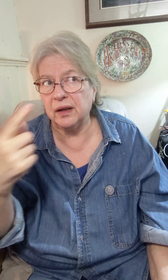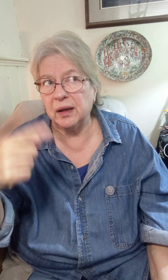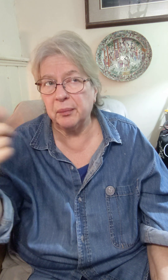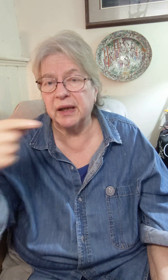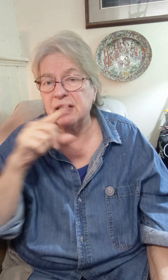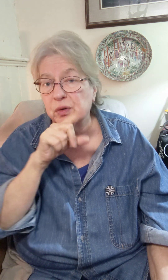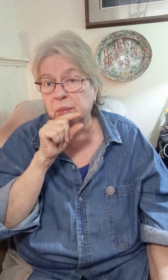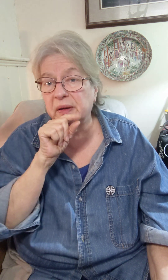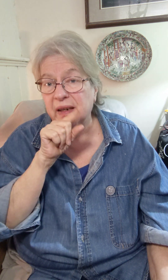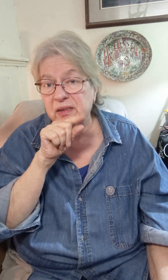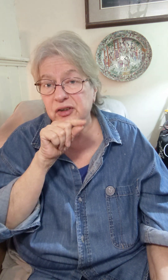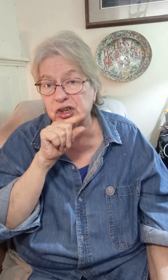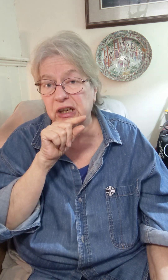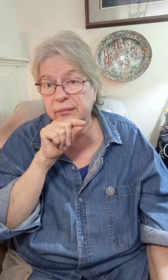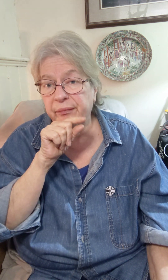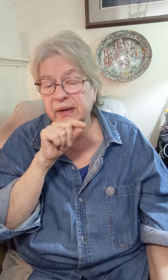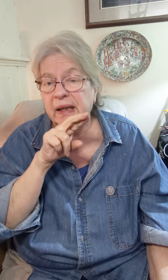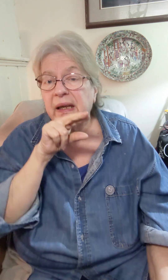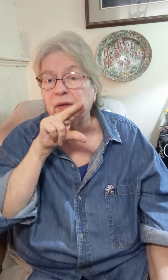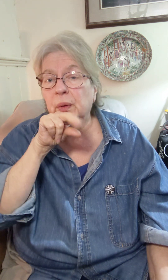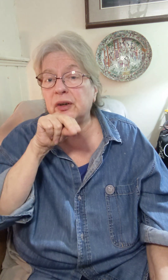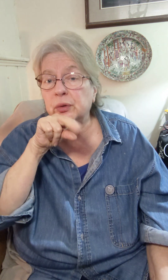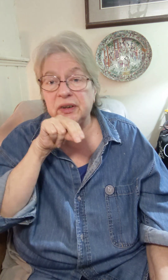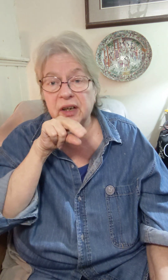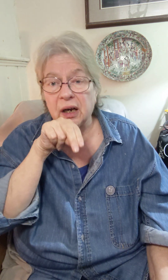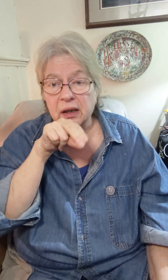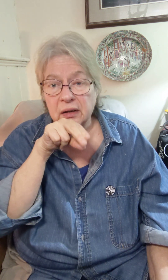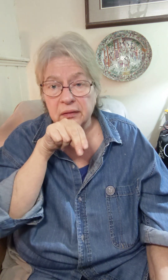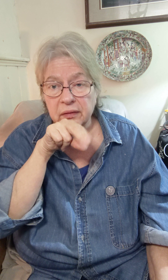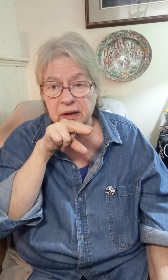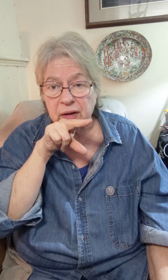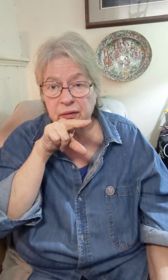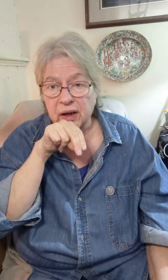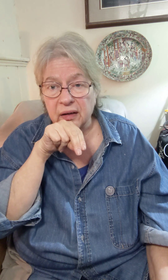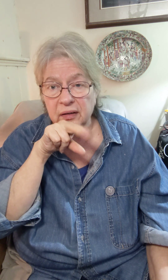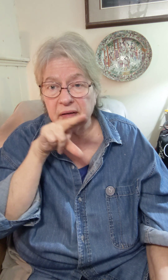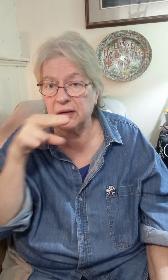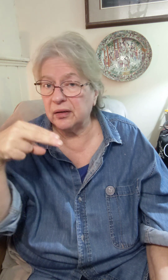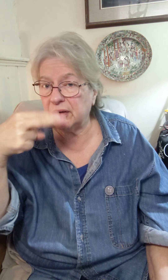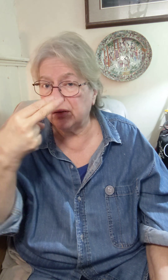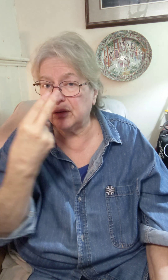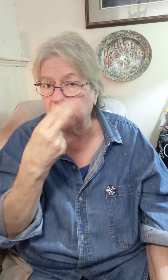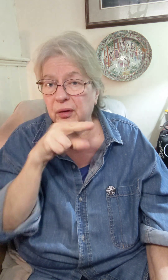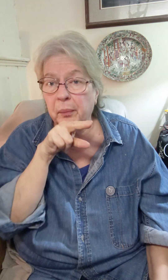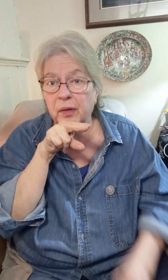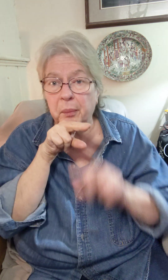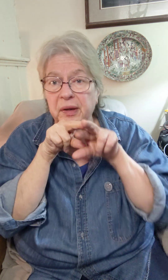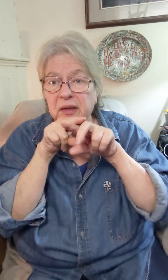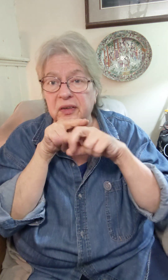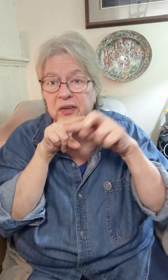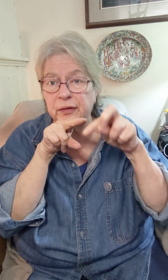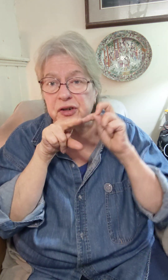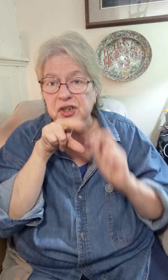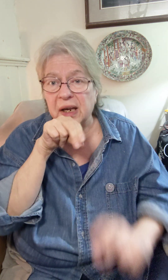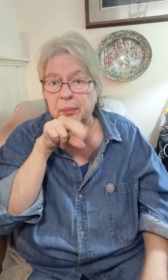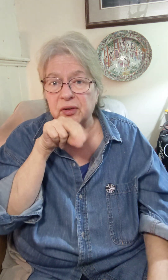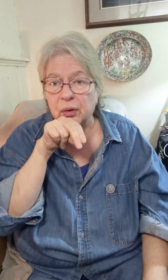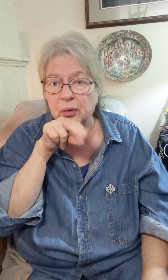the implication will be that it's a chicken. If you want to do a duck, then you've got the bill is a different shape, so